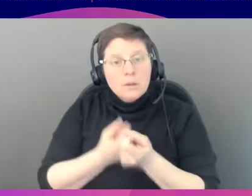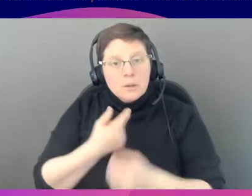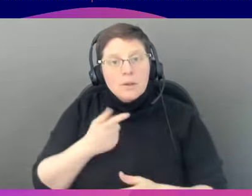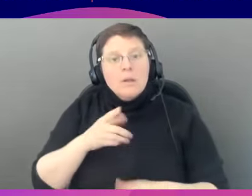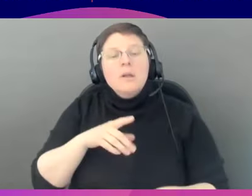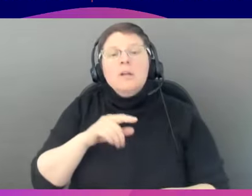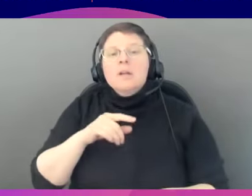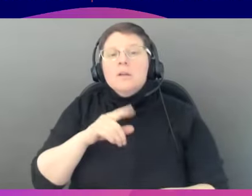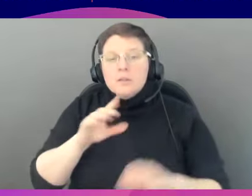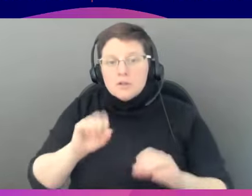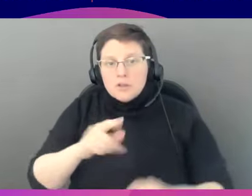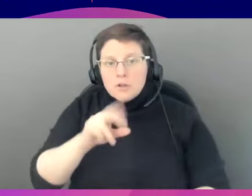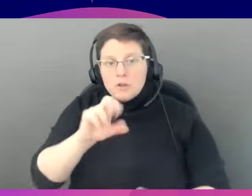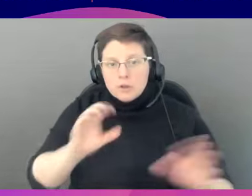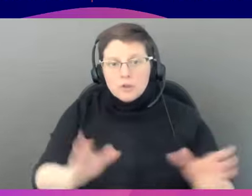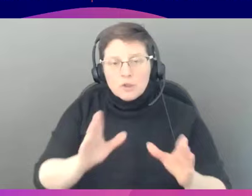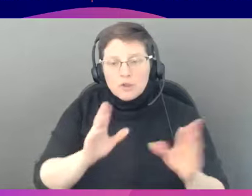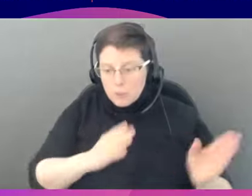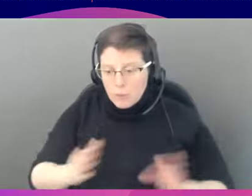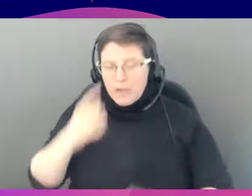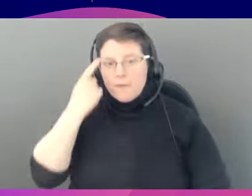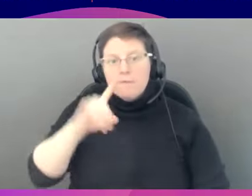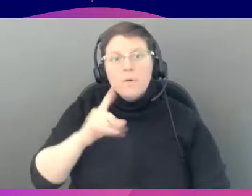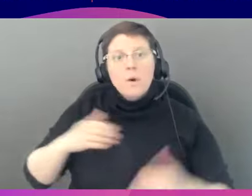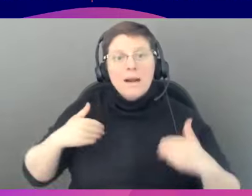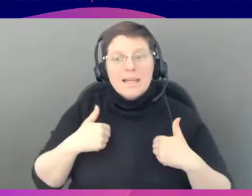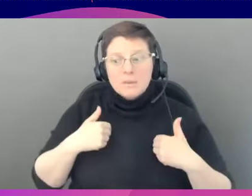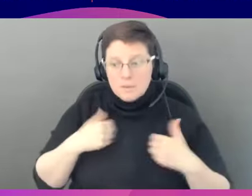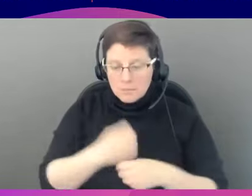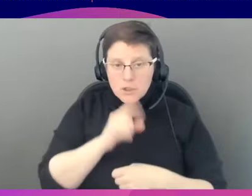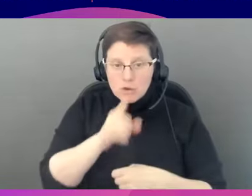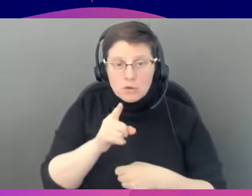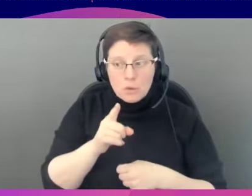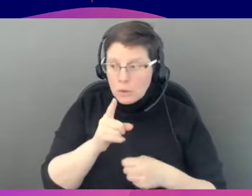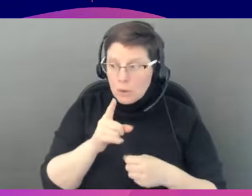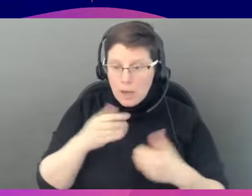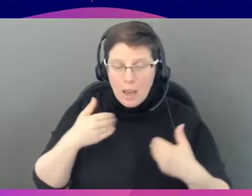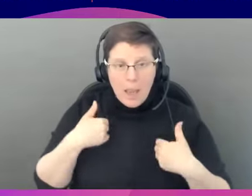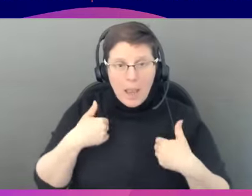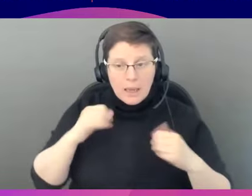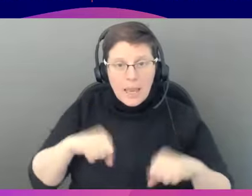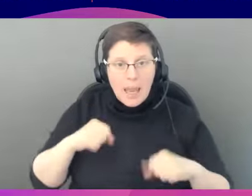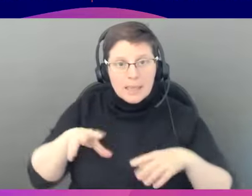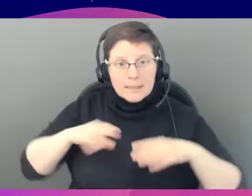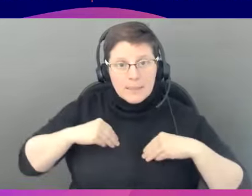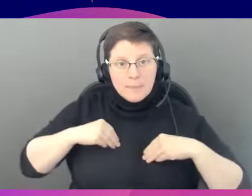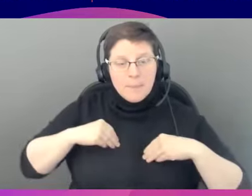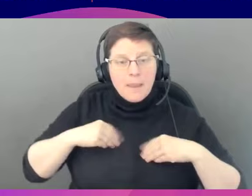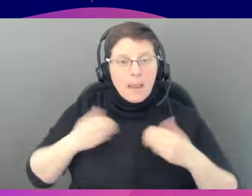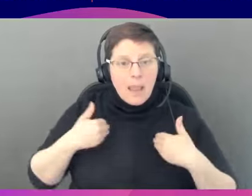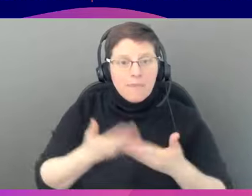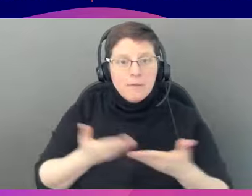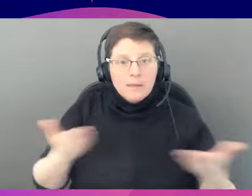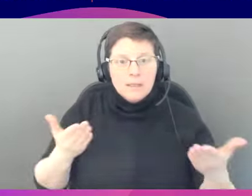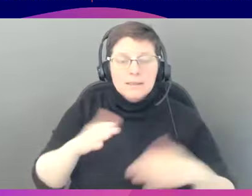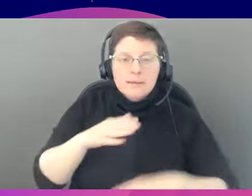service animals through ensuring that space is ready, as well as supplies are on hand, such as animal beds, food, and